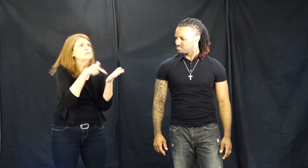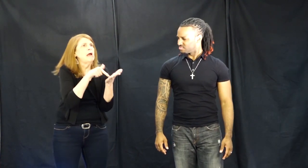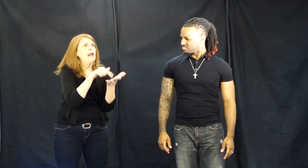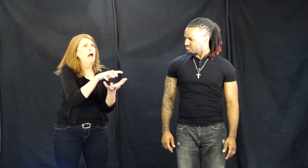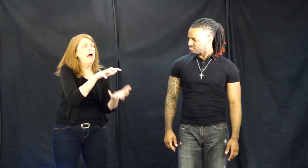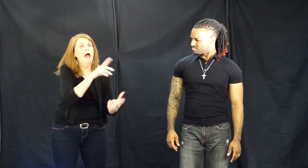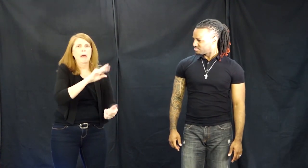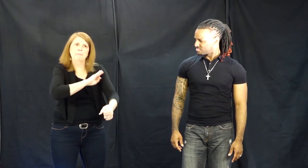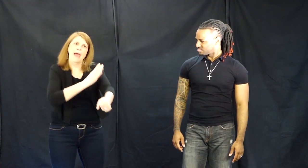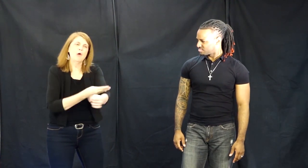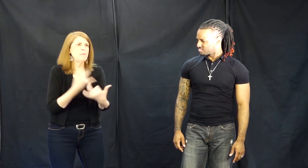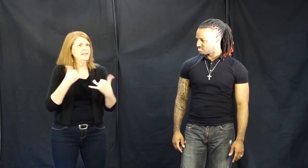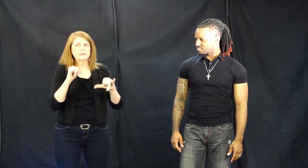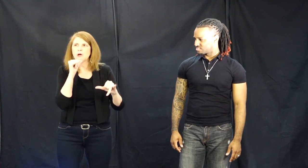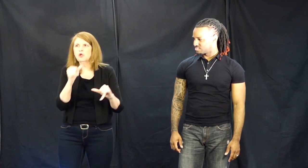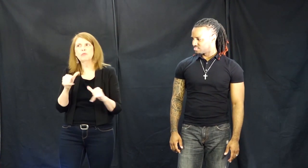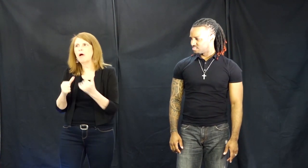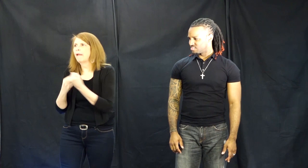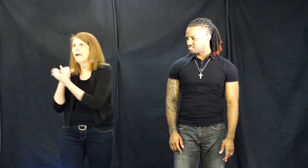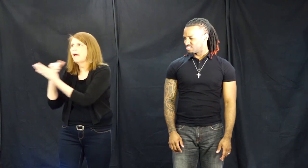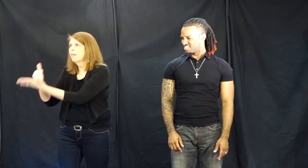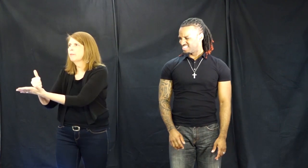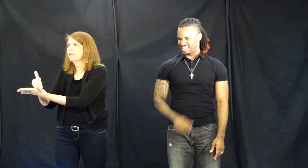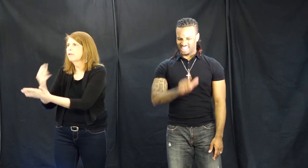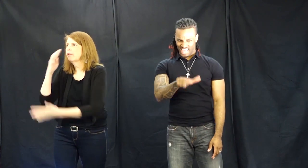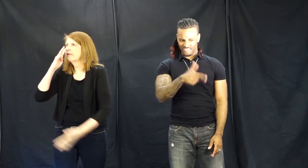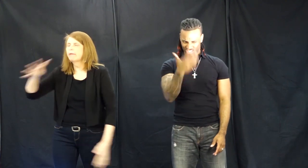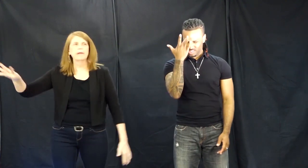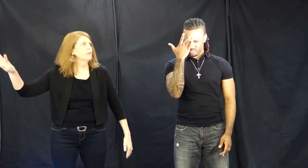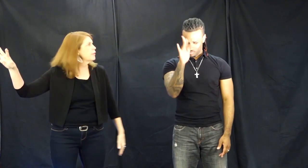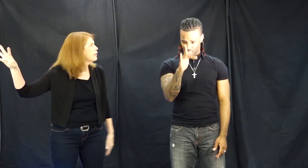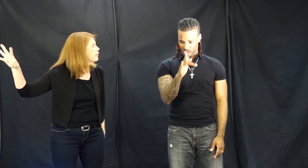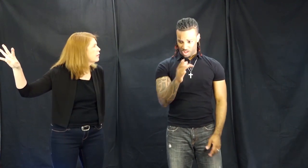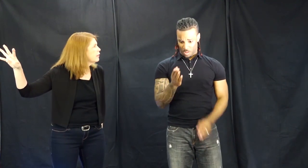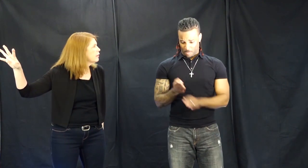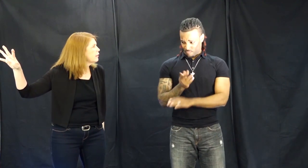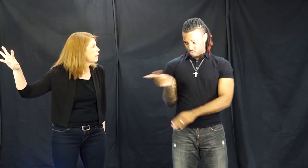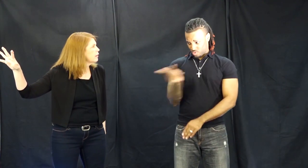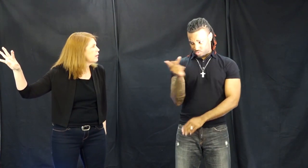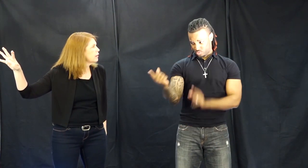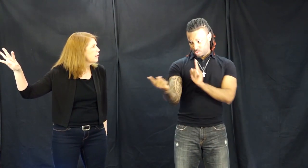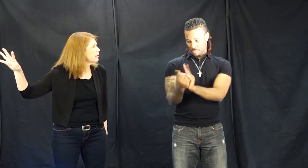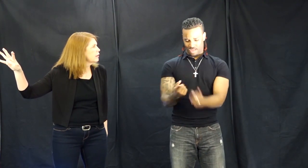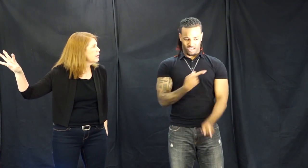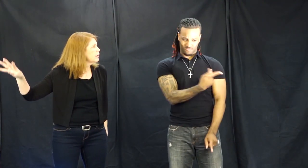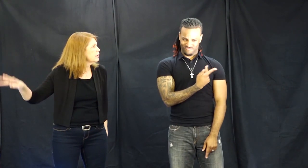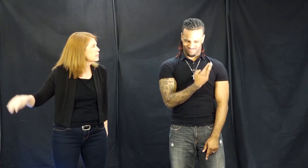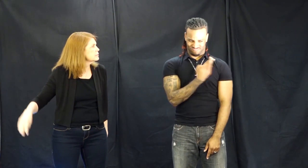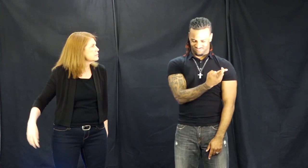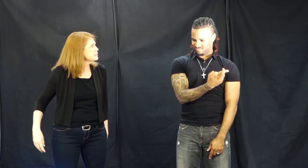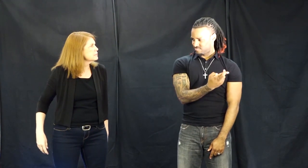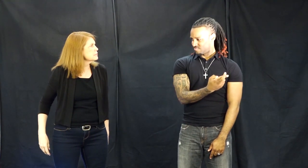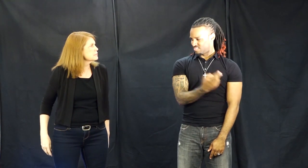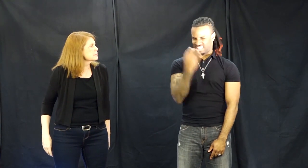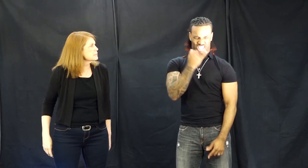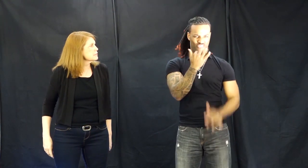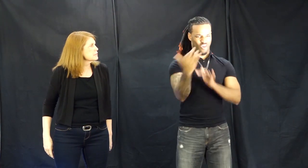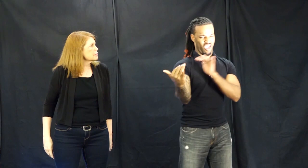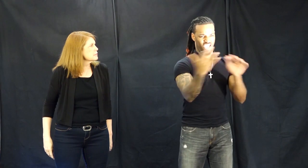yet in their hour of need you forget. Lafayette's a smart man, he'll be fine. And before he was your friend, he was mine. If we try to fight